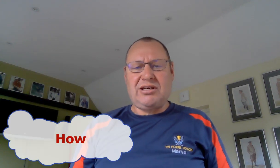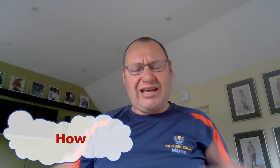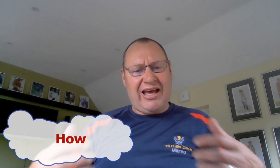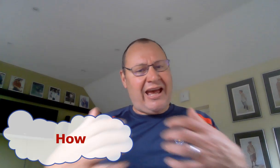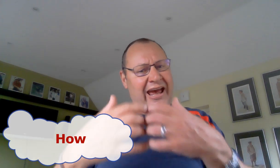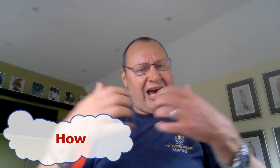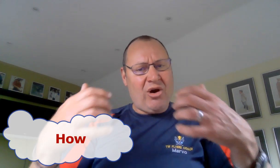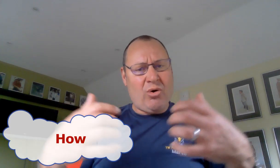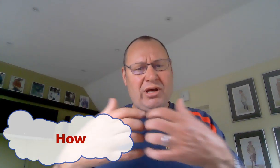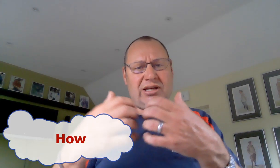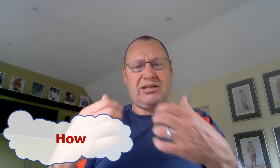How?